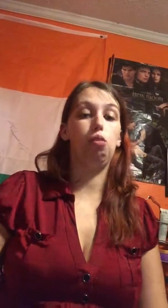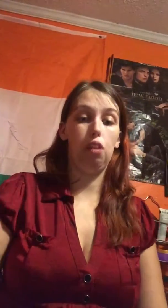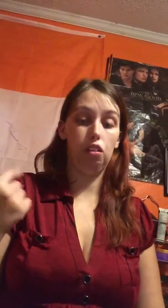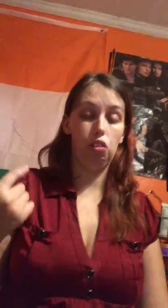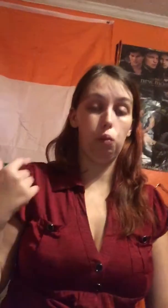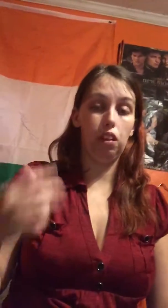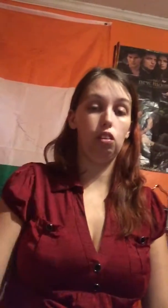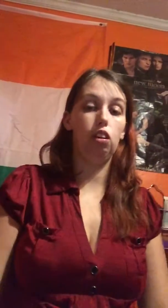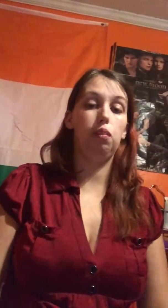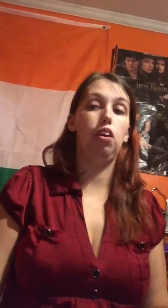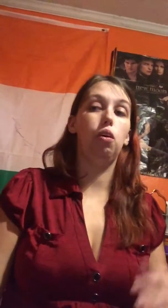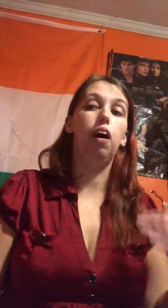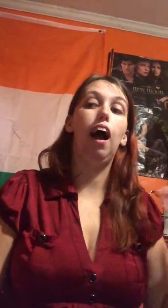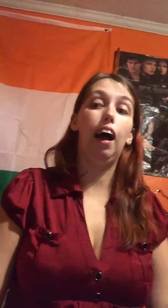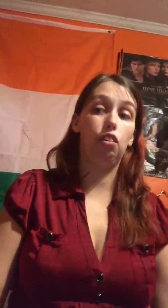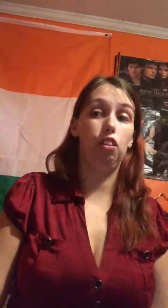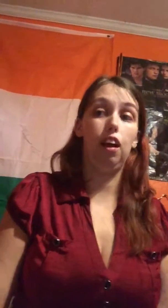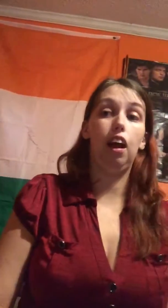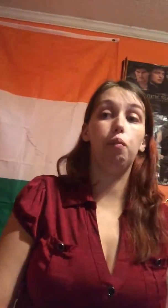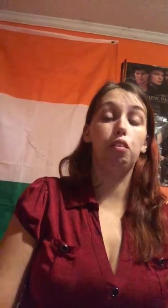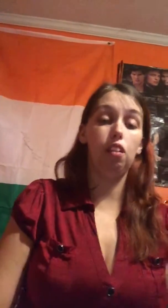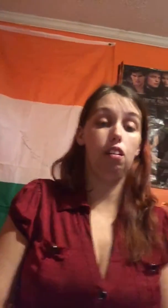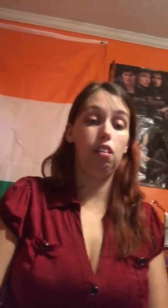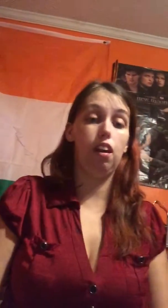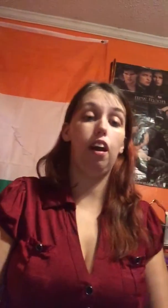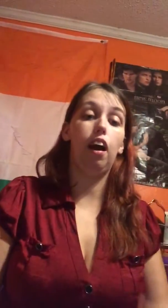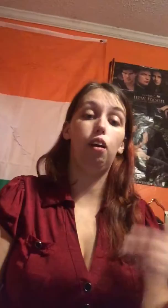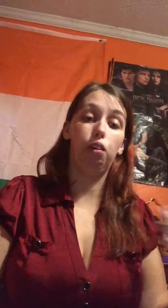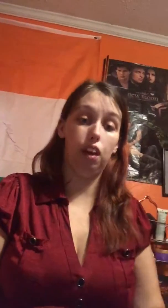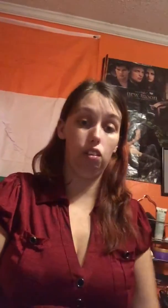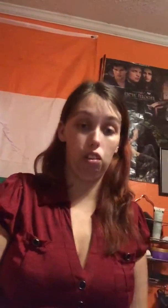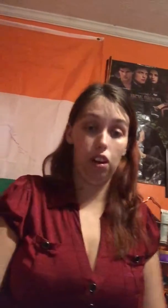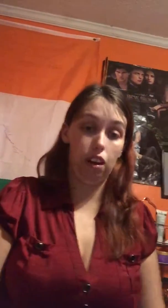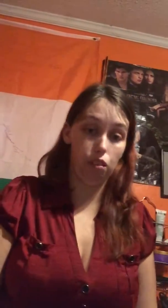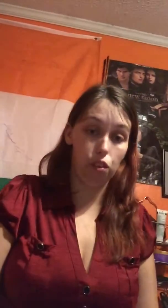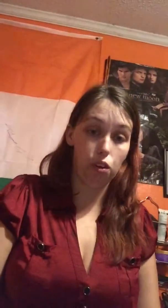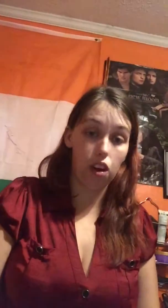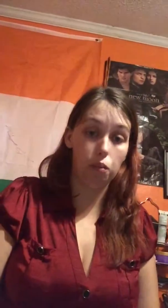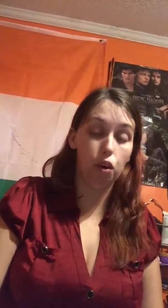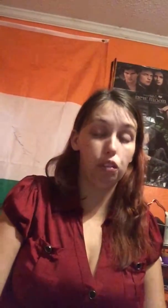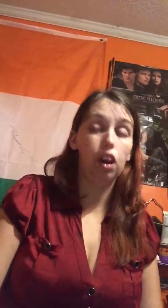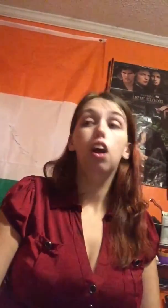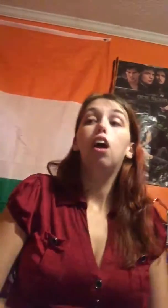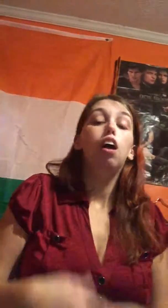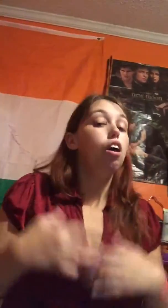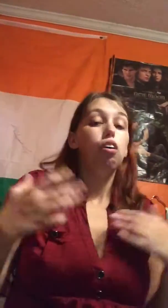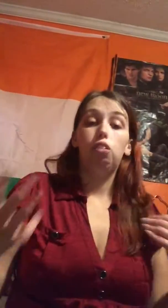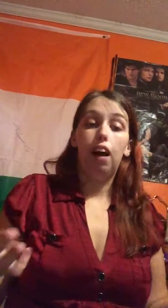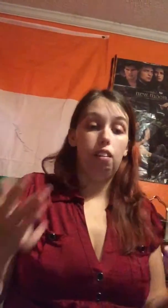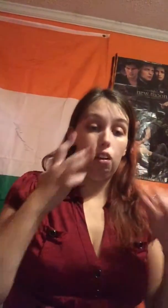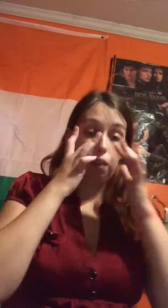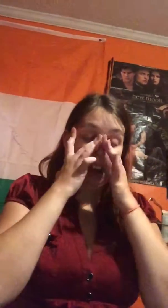She was actually the one that told me, you know what, actually, I'm sick today. I don't think it's a good idea for you to come over. So, I said, okay.